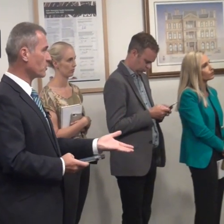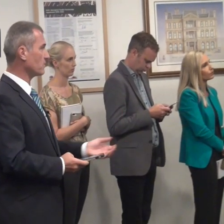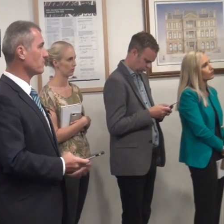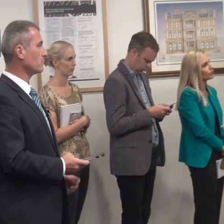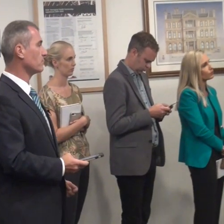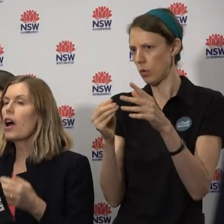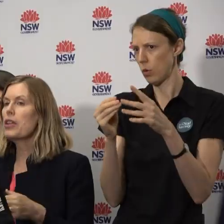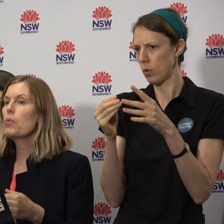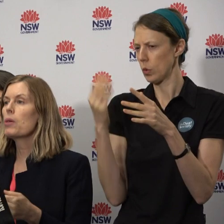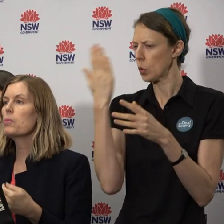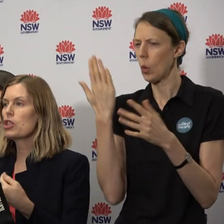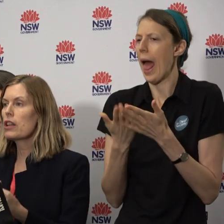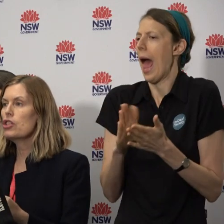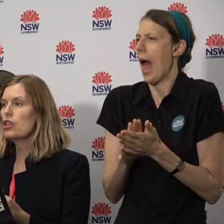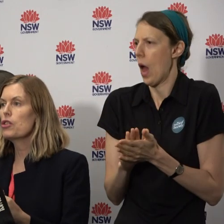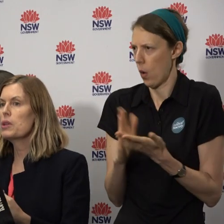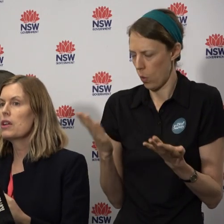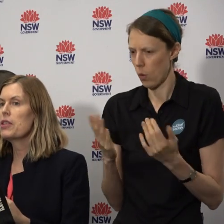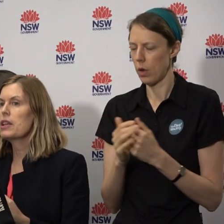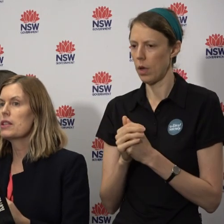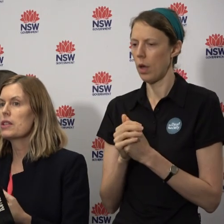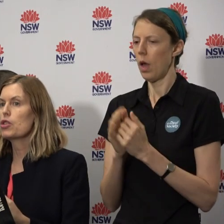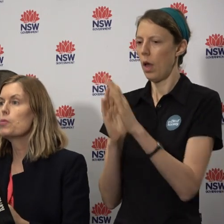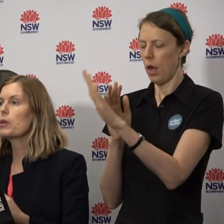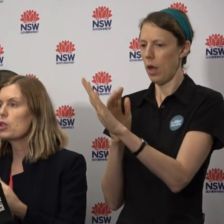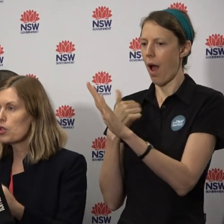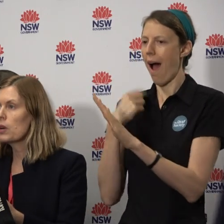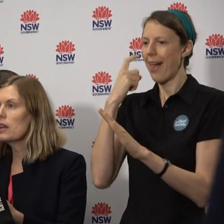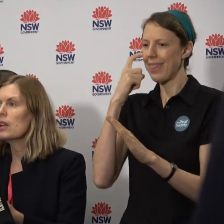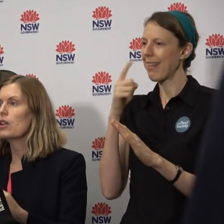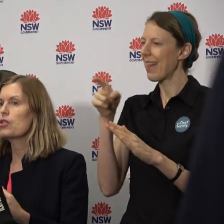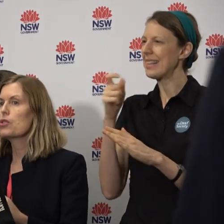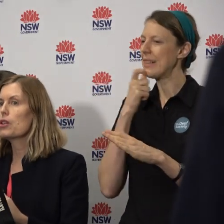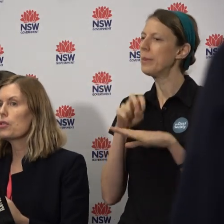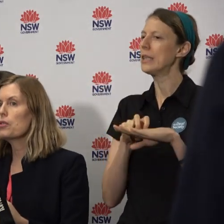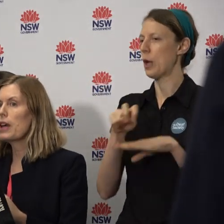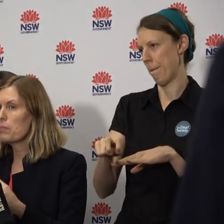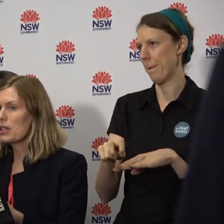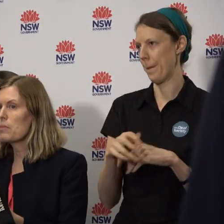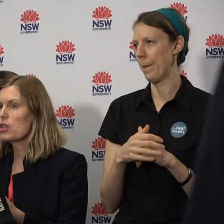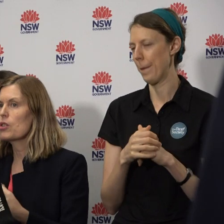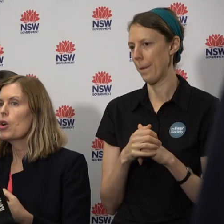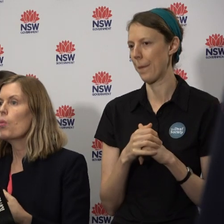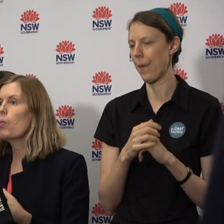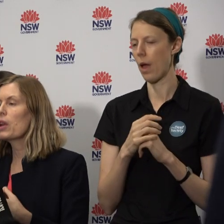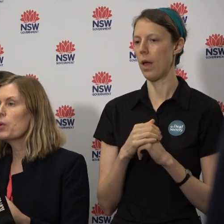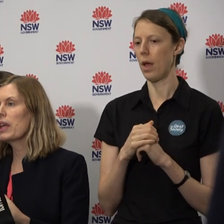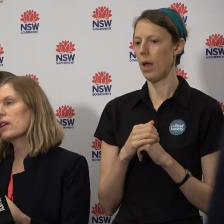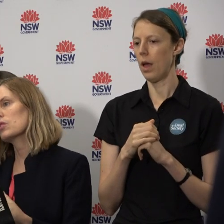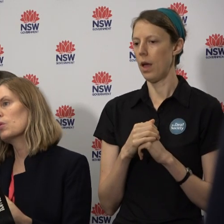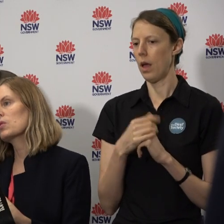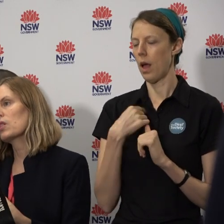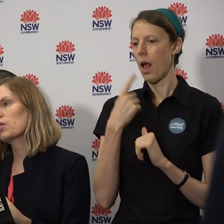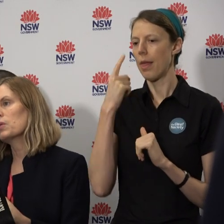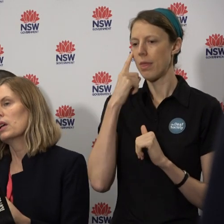the presumption. So I think what I'm challenging you is I think it's too premature to conclude that presumption. What we're looking